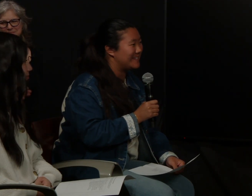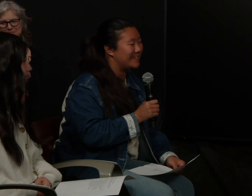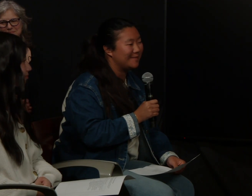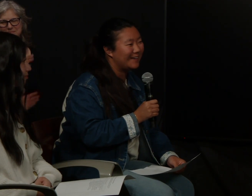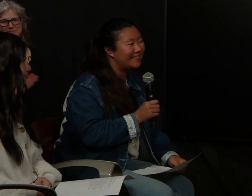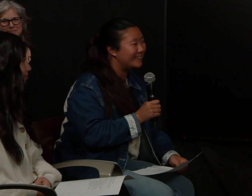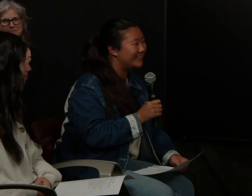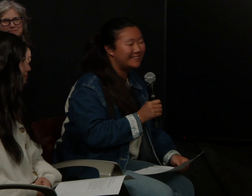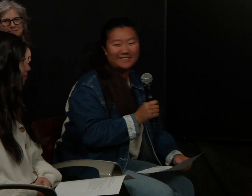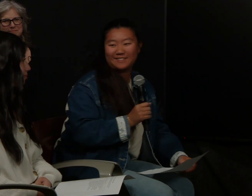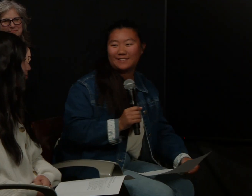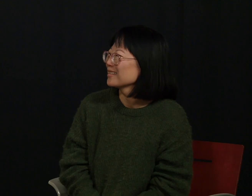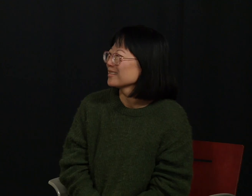amazing to hear about.